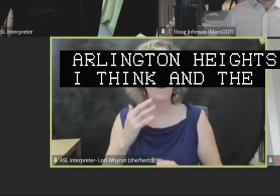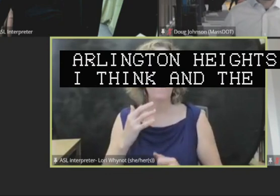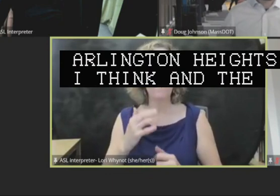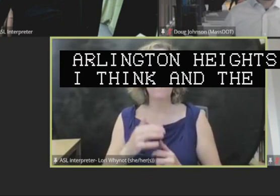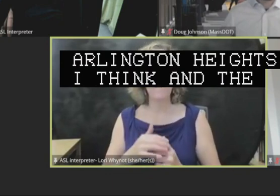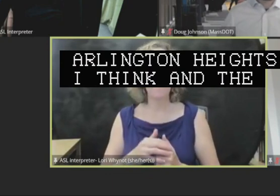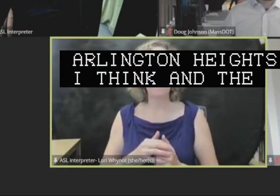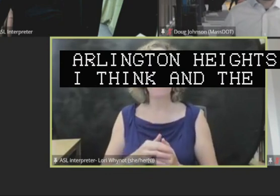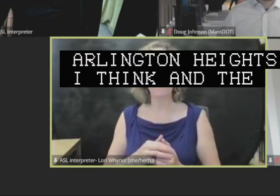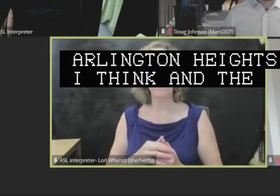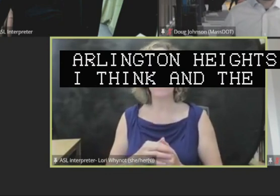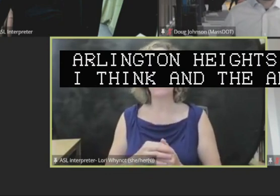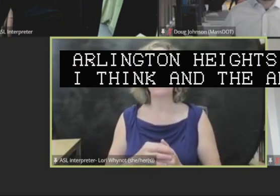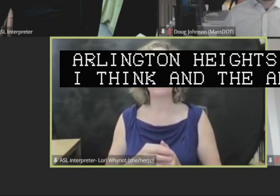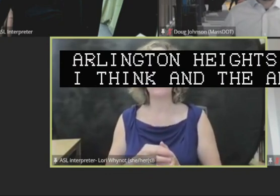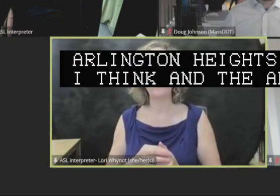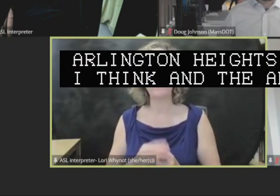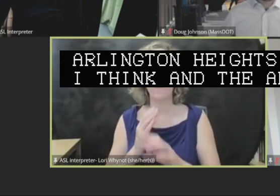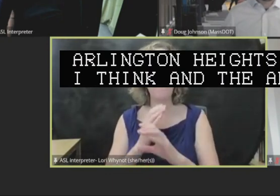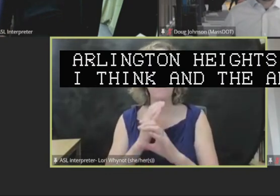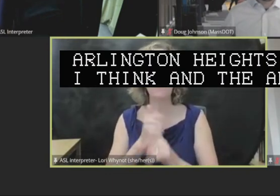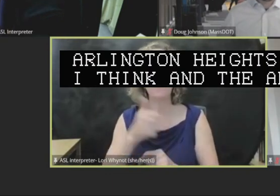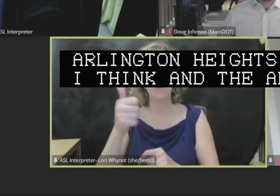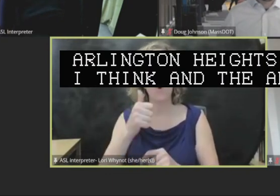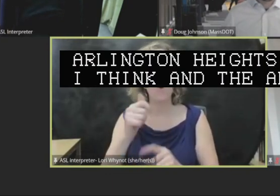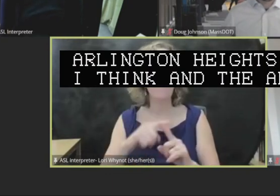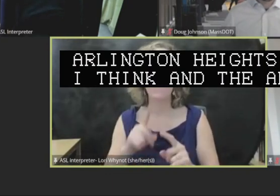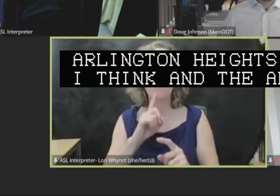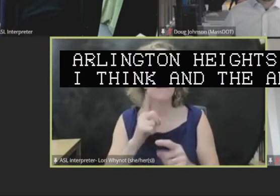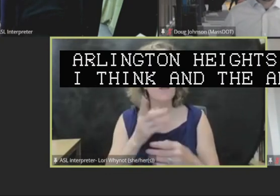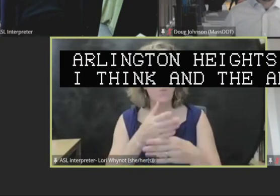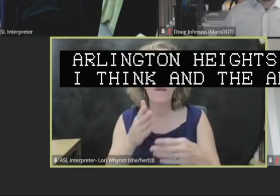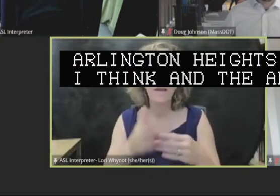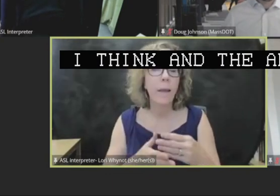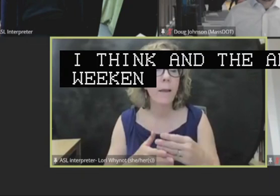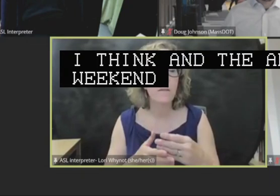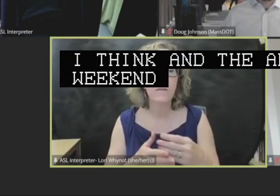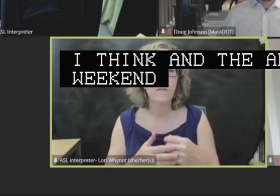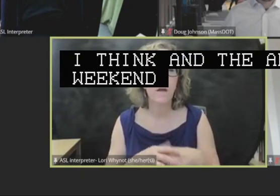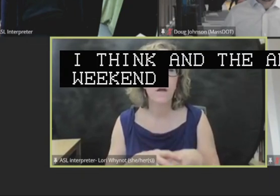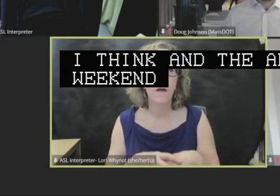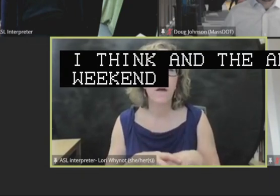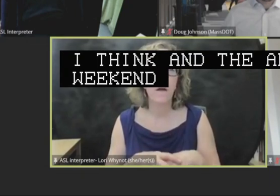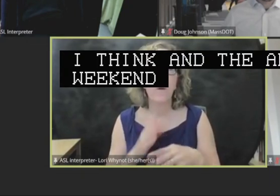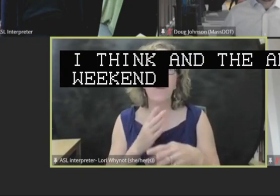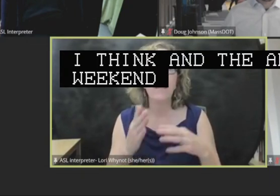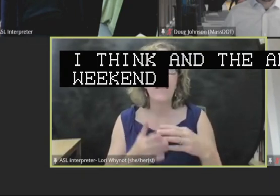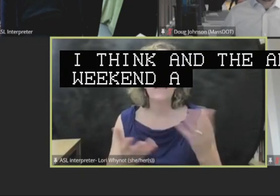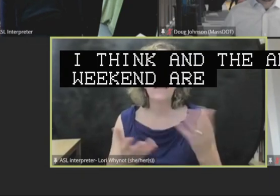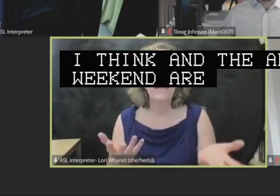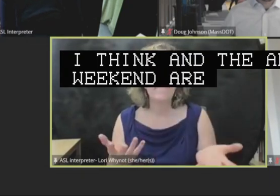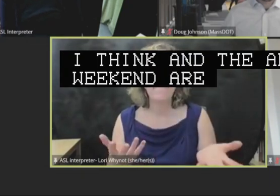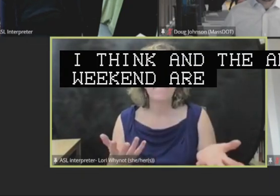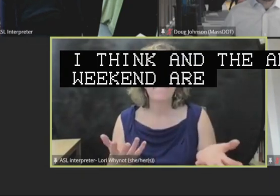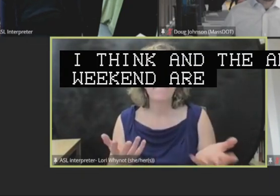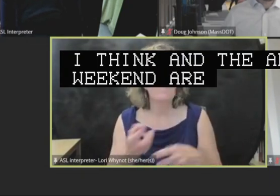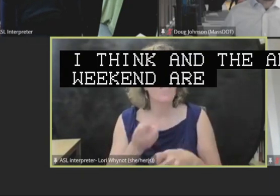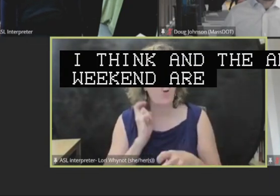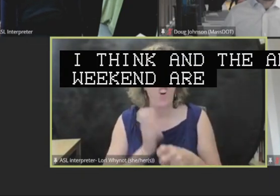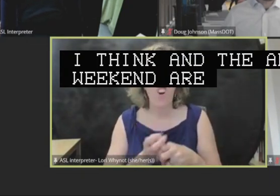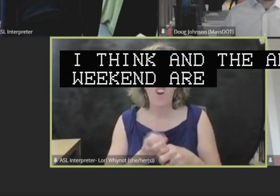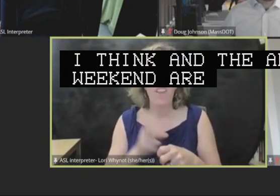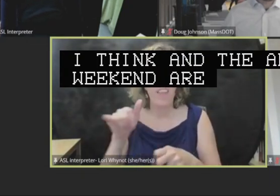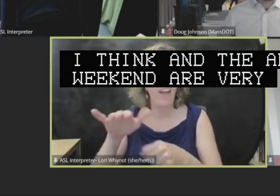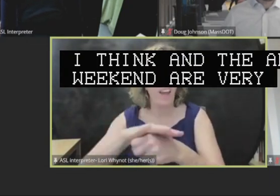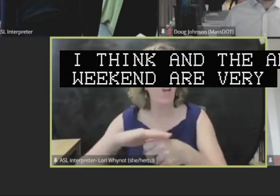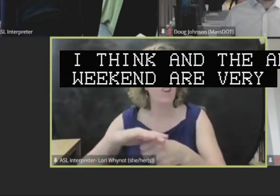where usually buses go, and it's the weekends are very, let's see, the weekends it's hard there. And I mean,